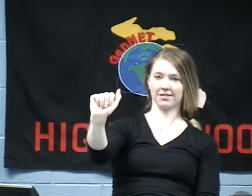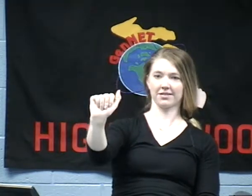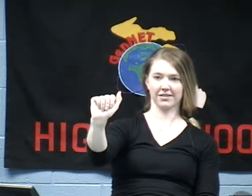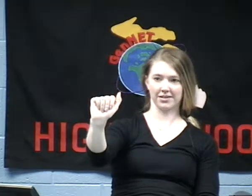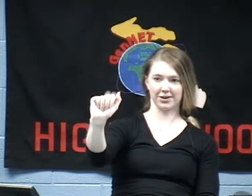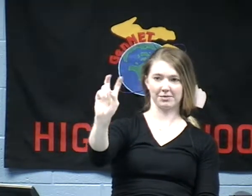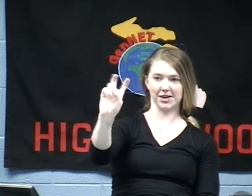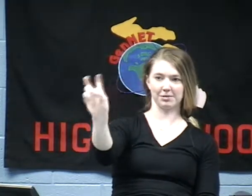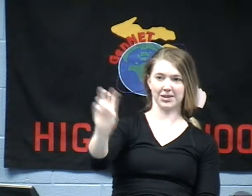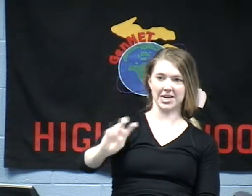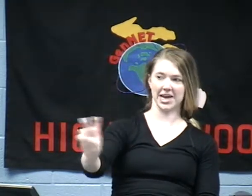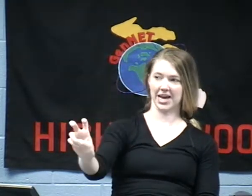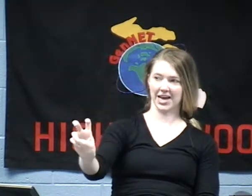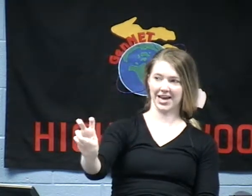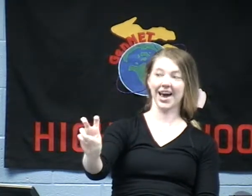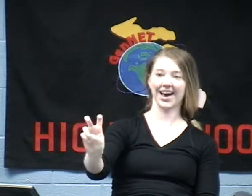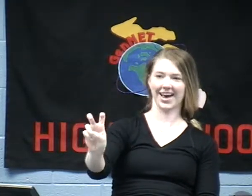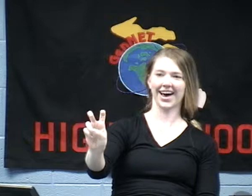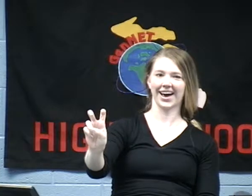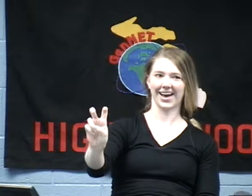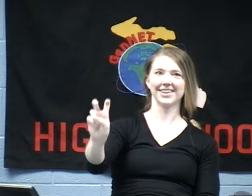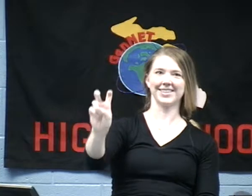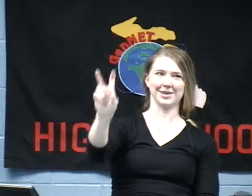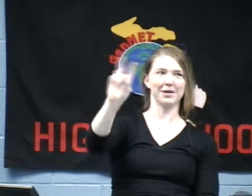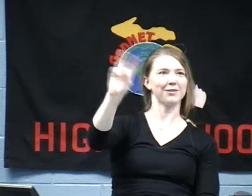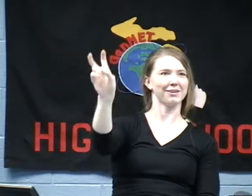that's covered by double Z. Z's my favorite.